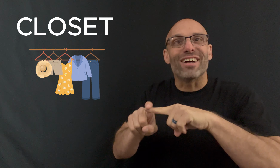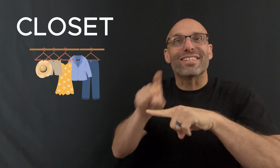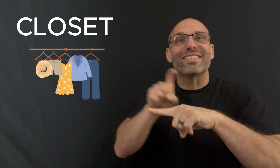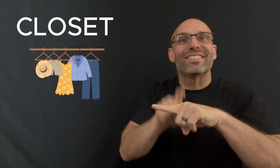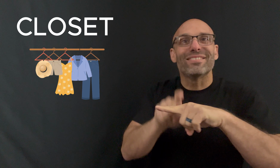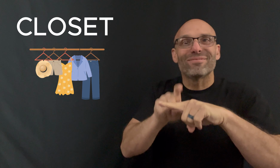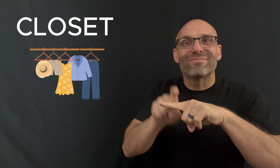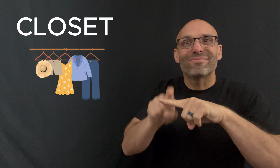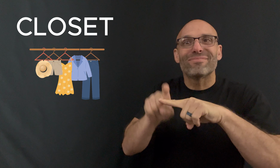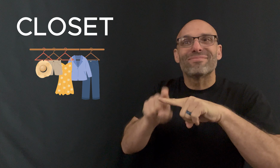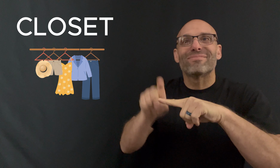closet.